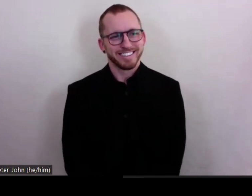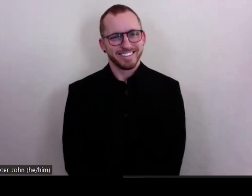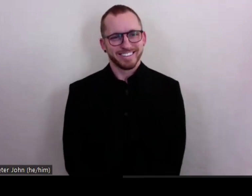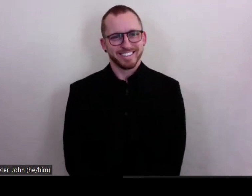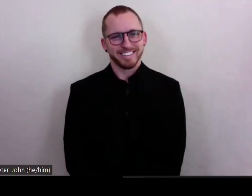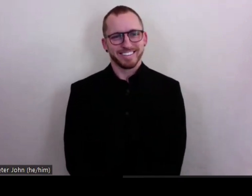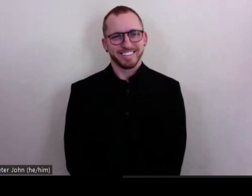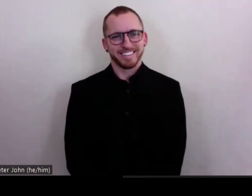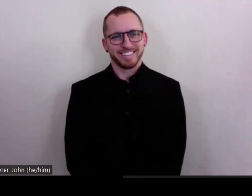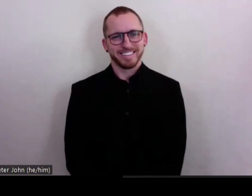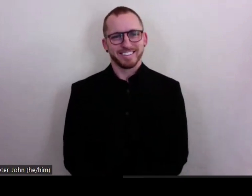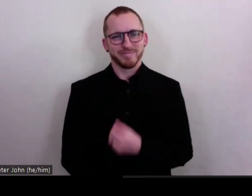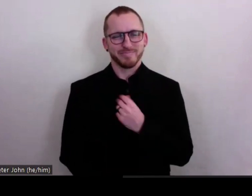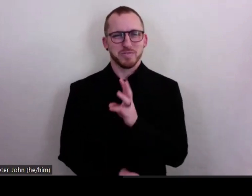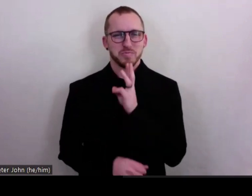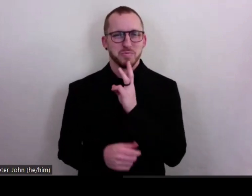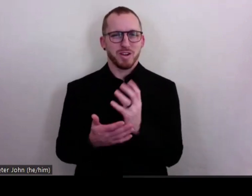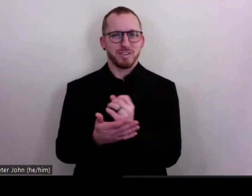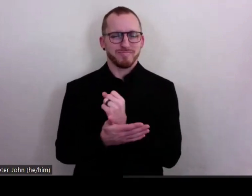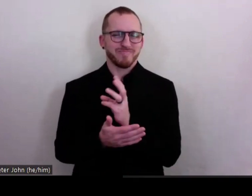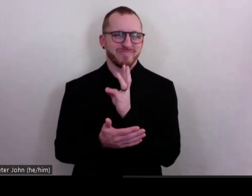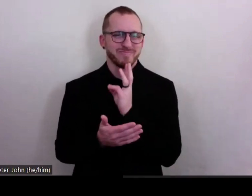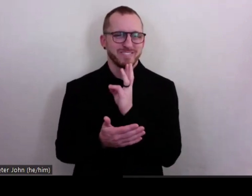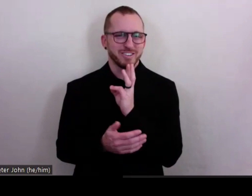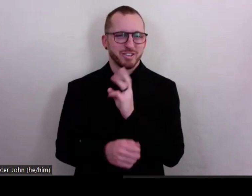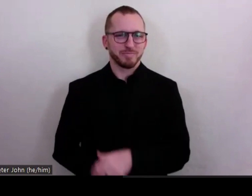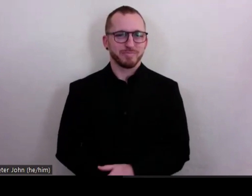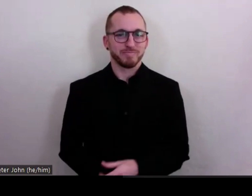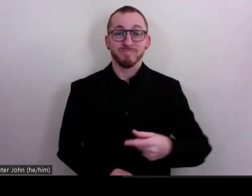I'm gonna take a little water break. Do we all drink water?